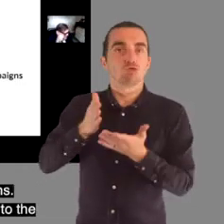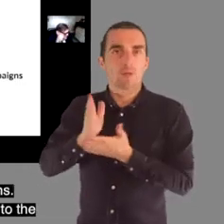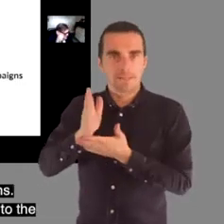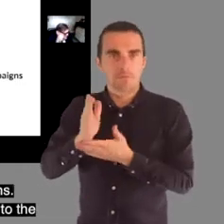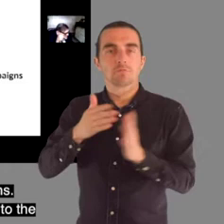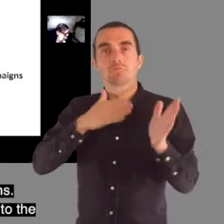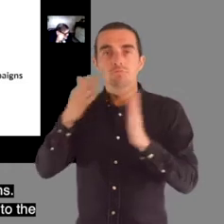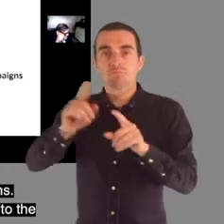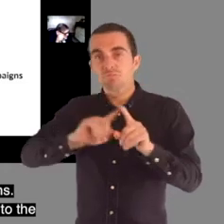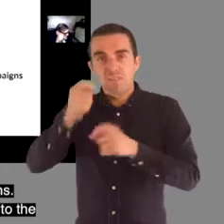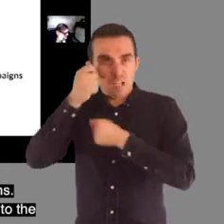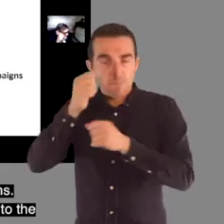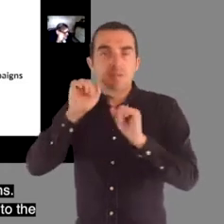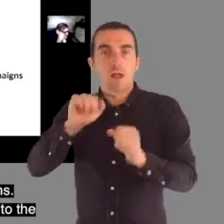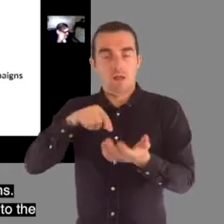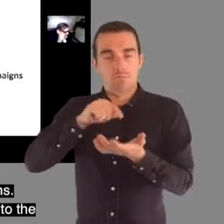other campaigns.